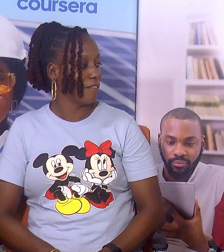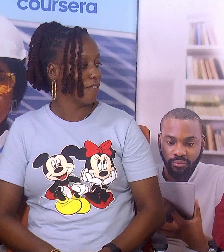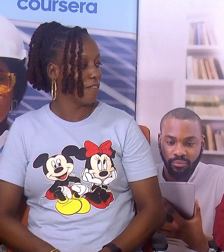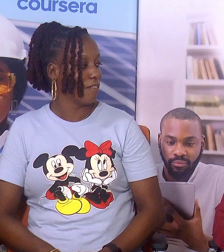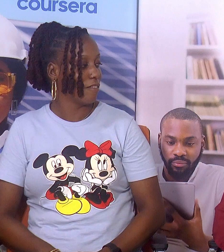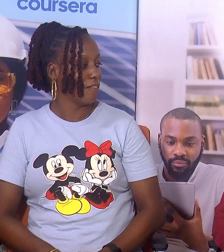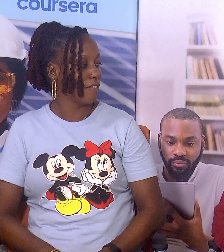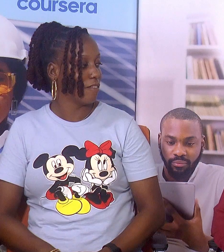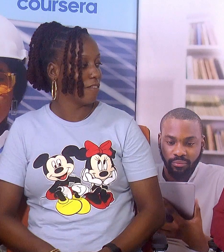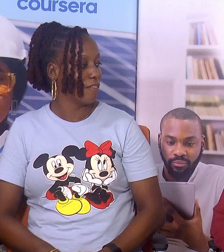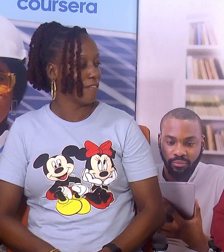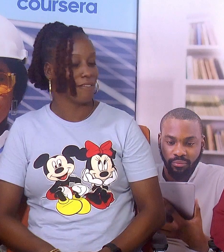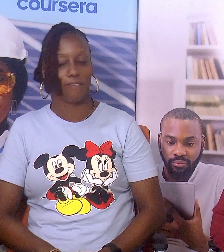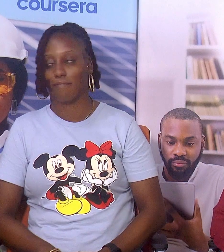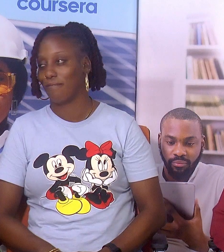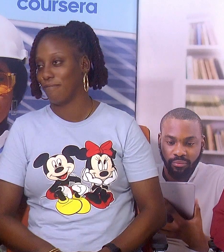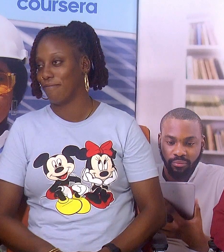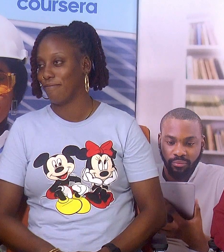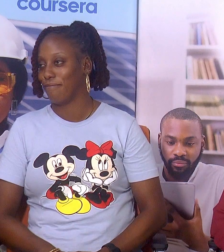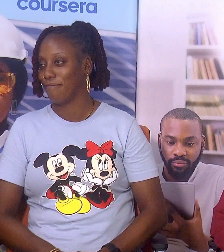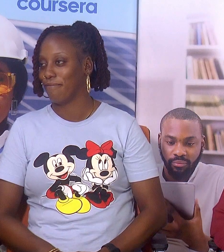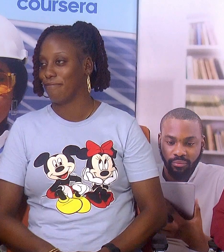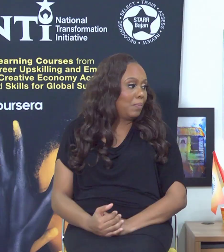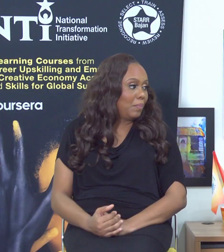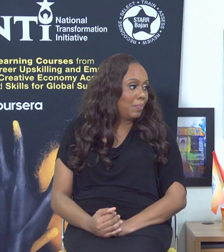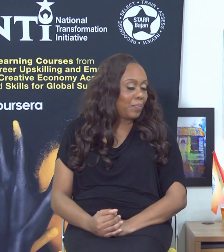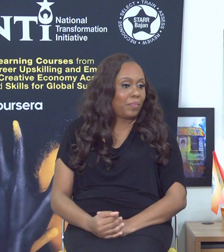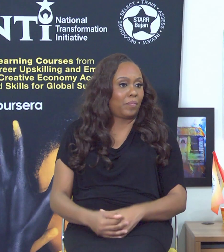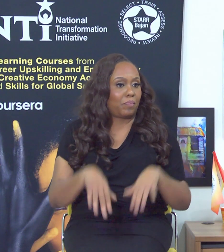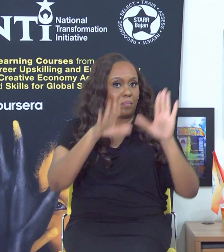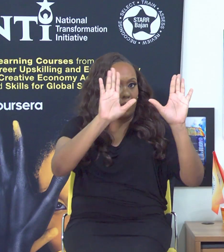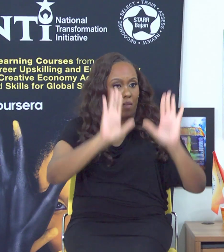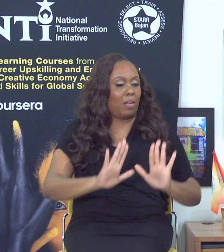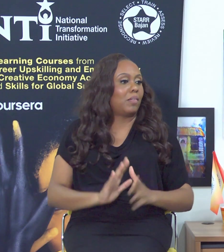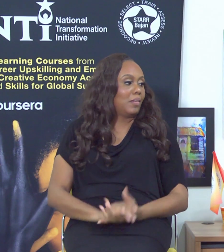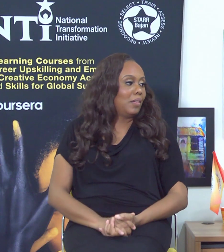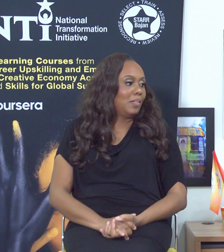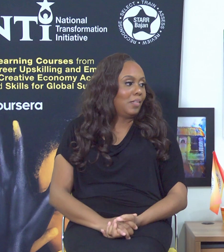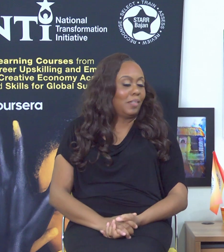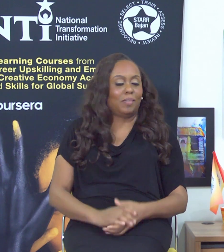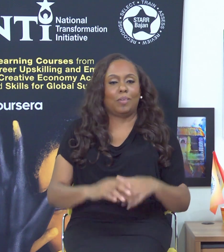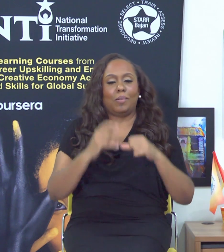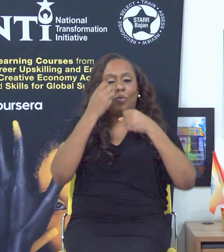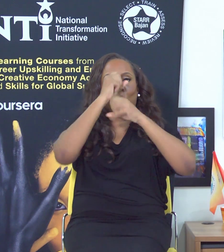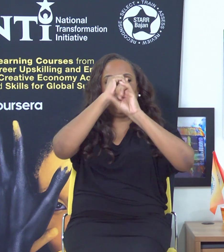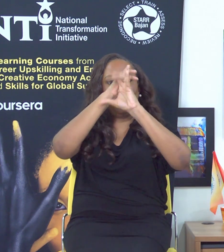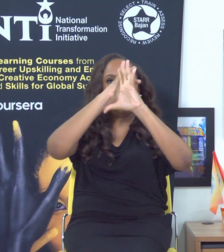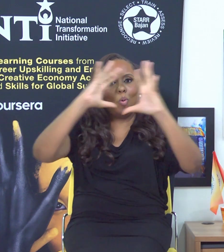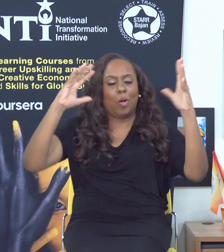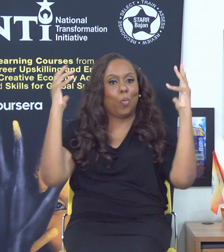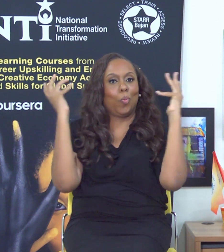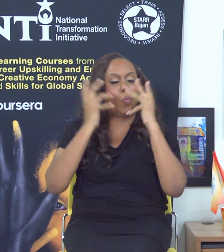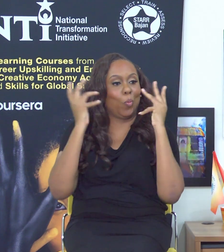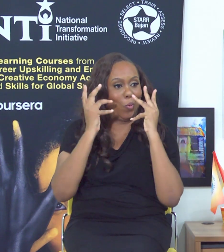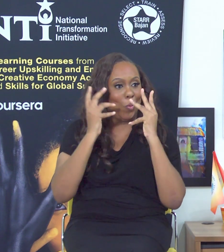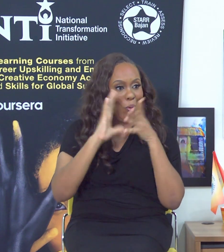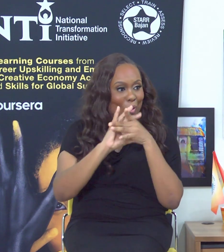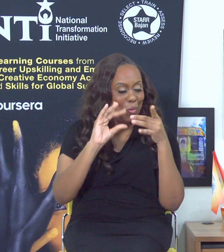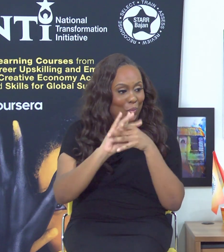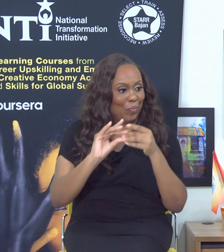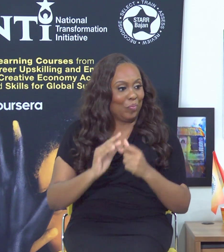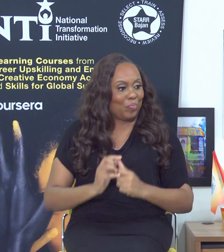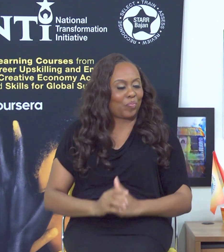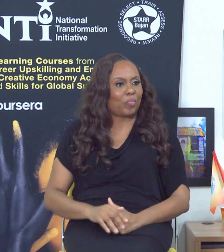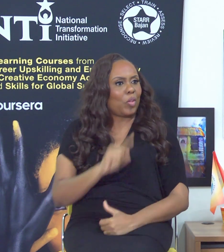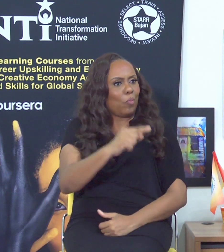and, you know, see us as equal. Fantastic. Fascinating story. You